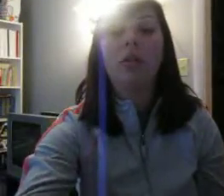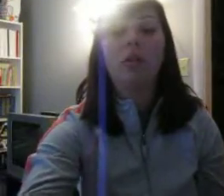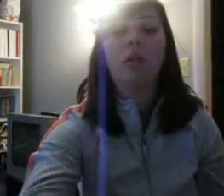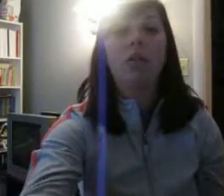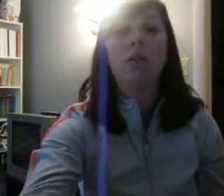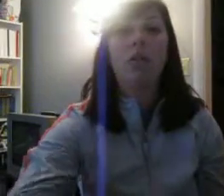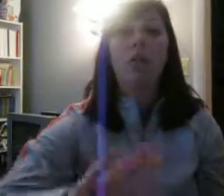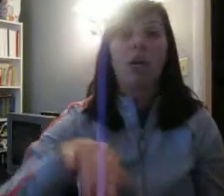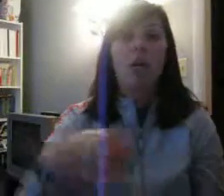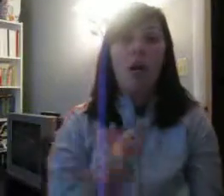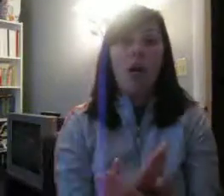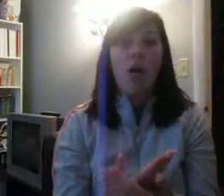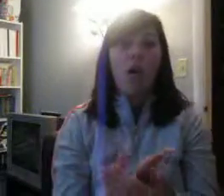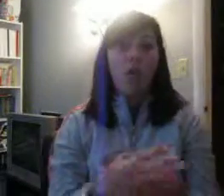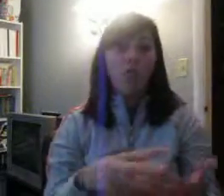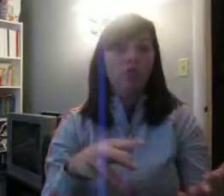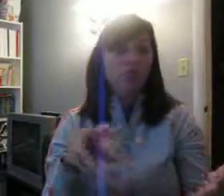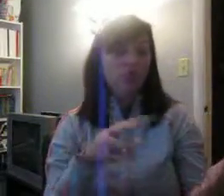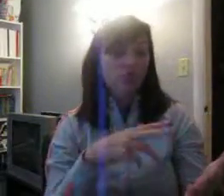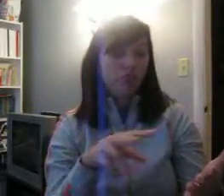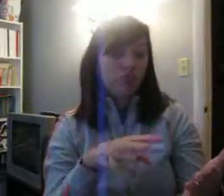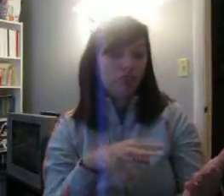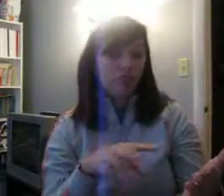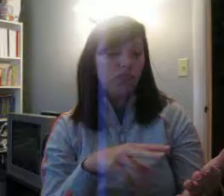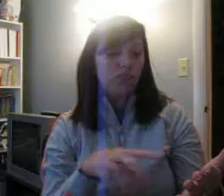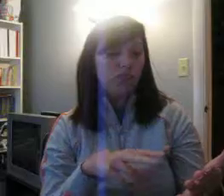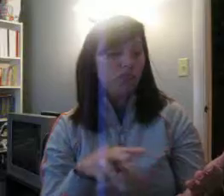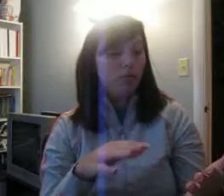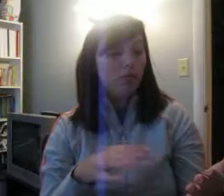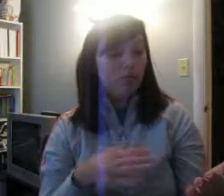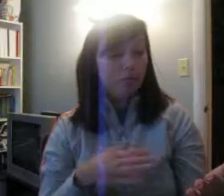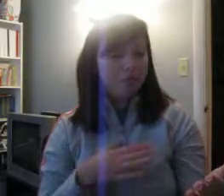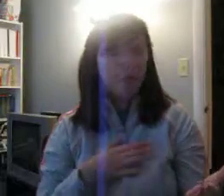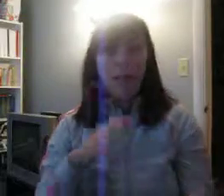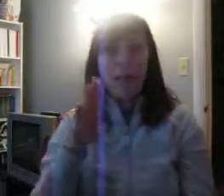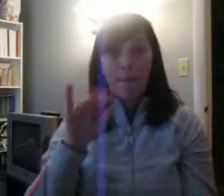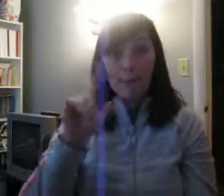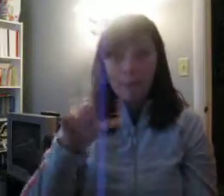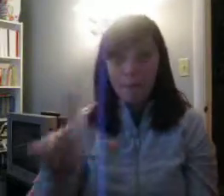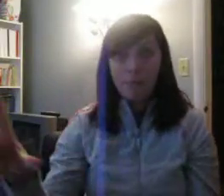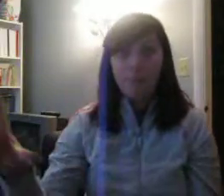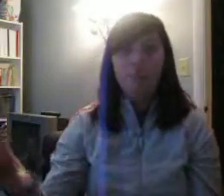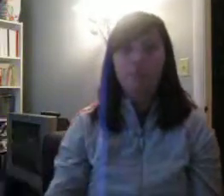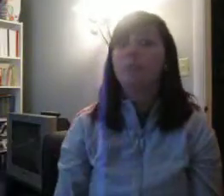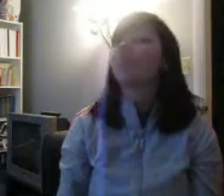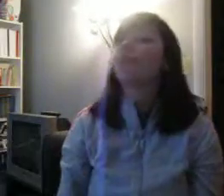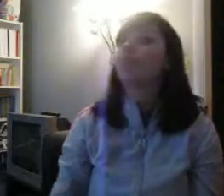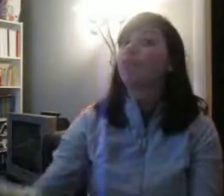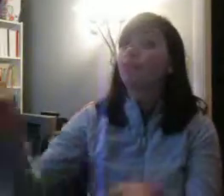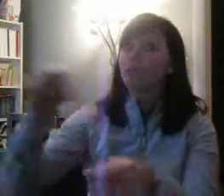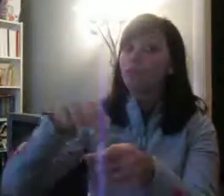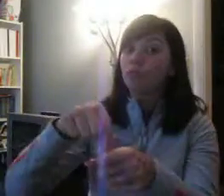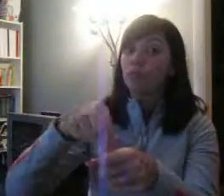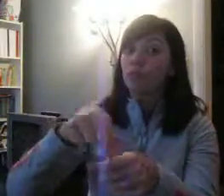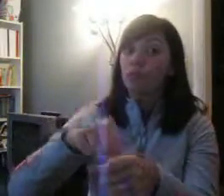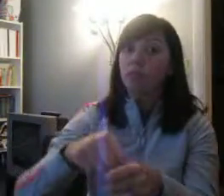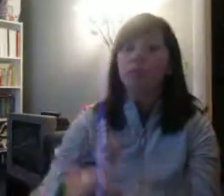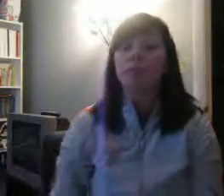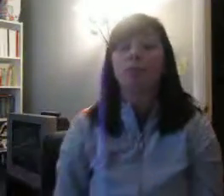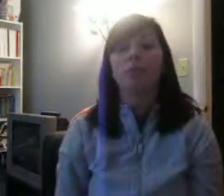vote. And the people in Congress can change their vote. And that's kind of the point of it,